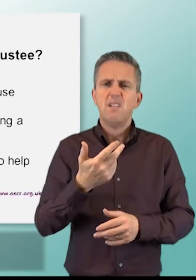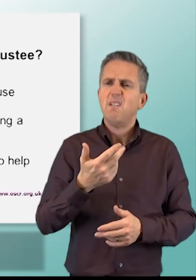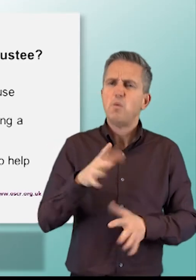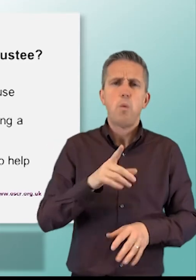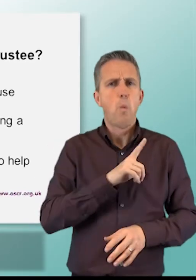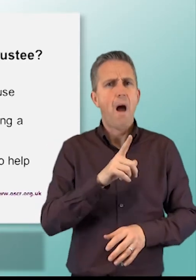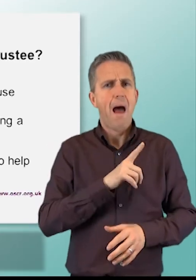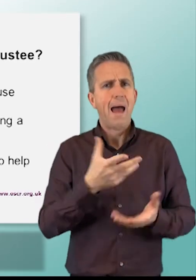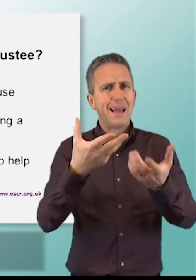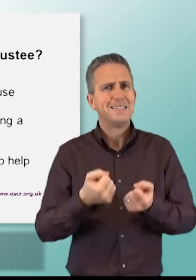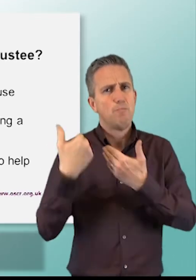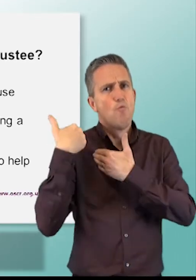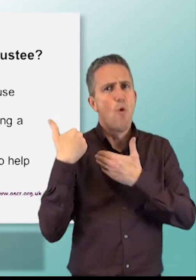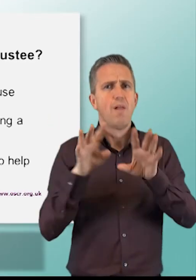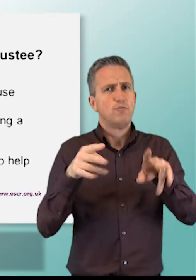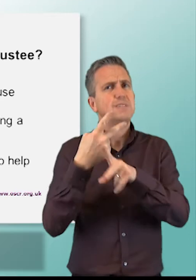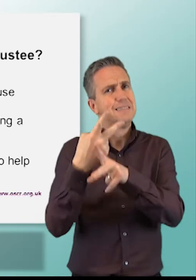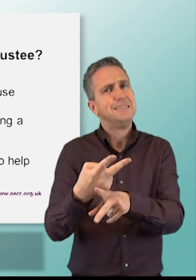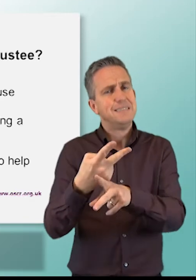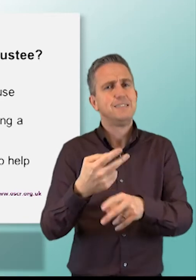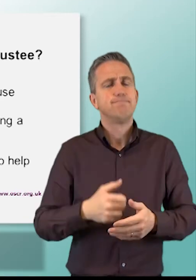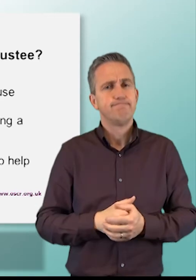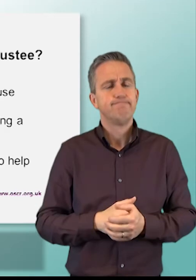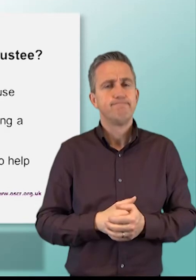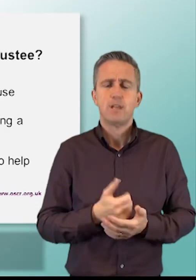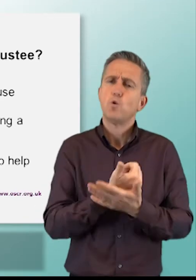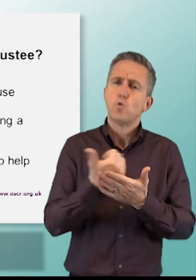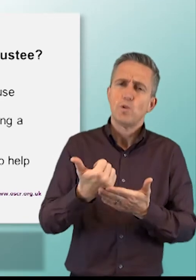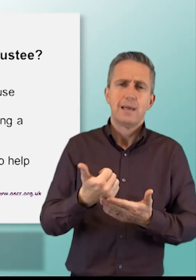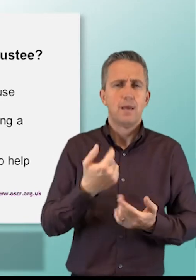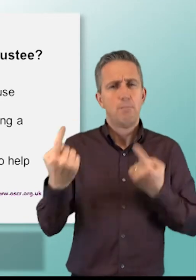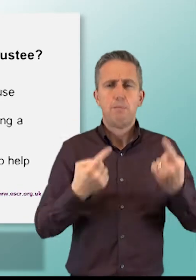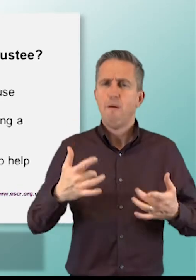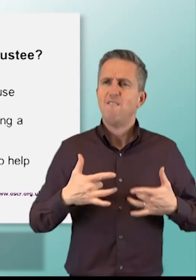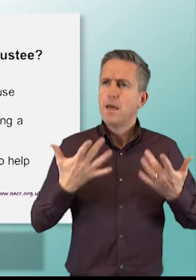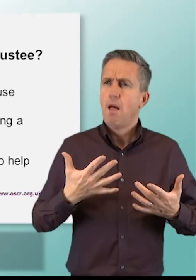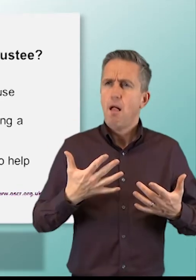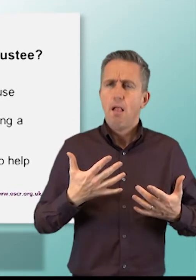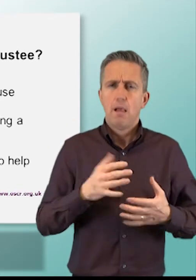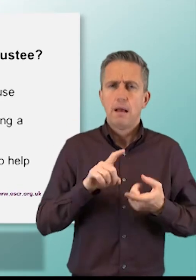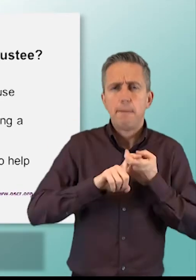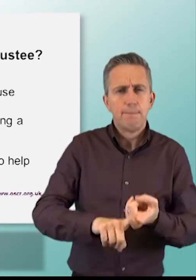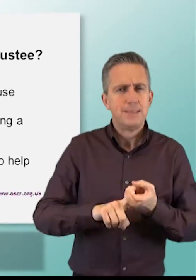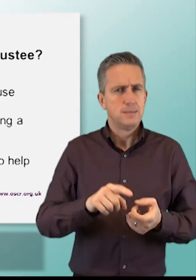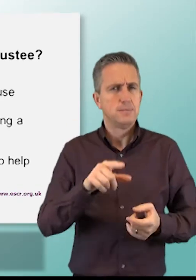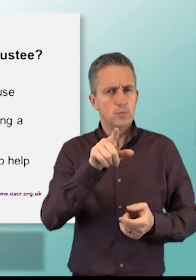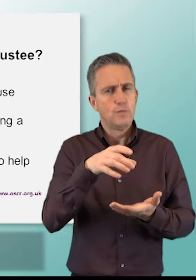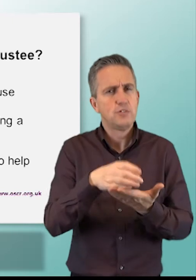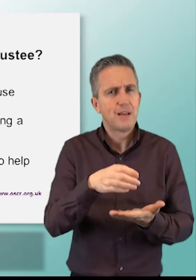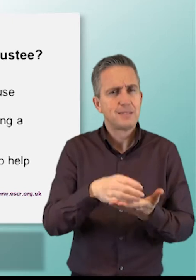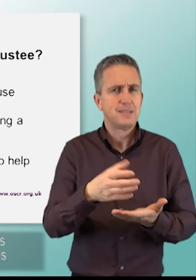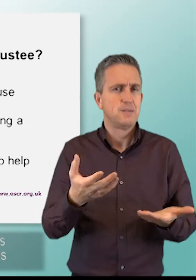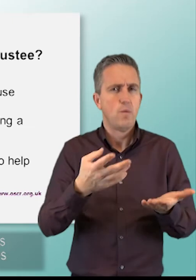be then, why would you actually take the role on? Often I think commitment to the cause is the key reason why people become